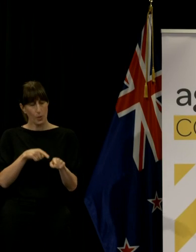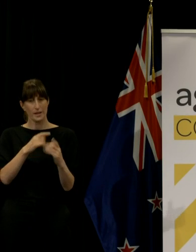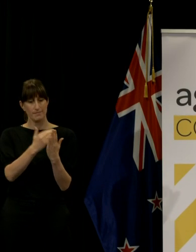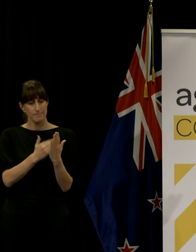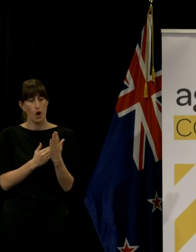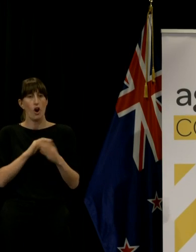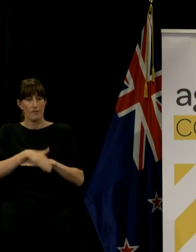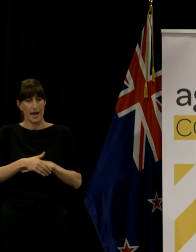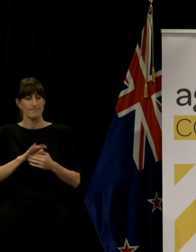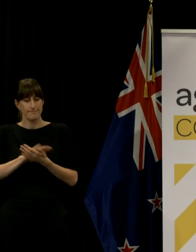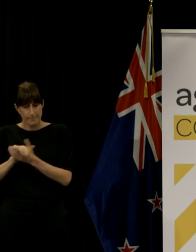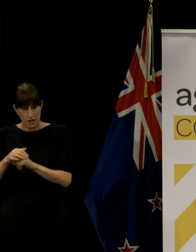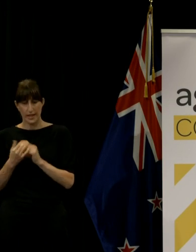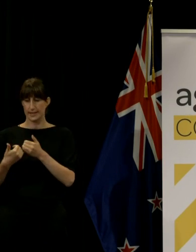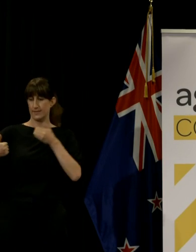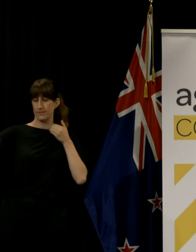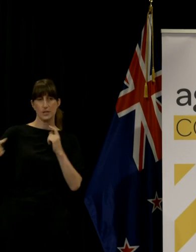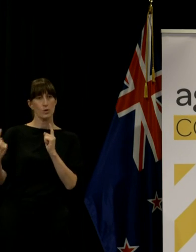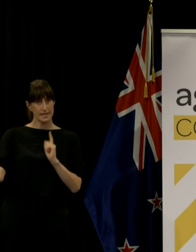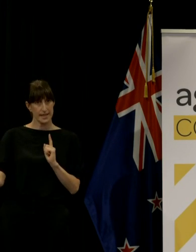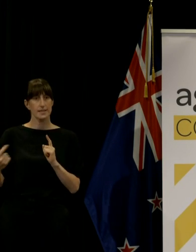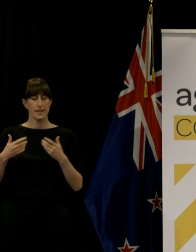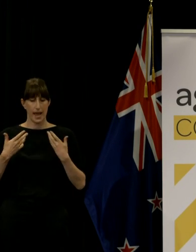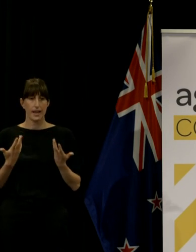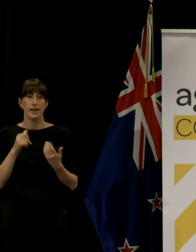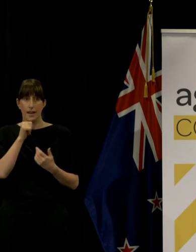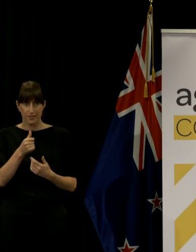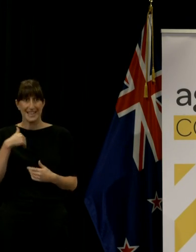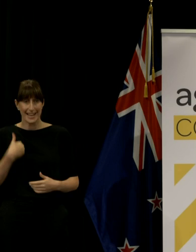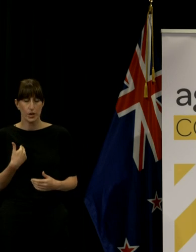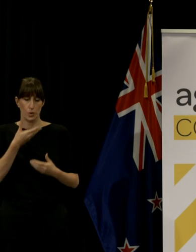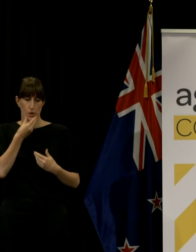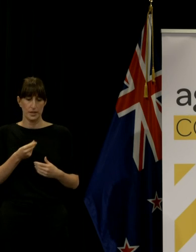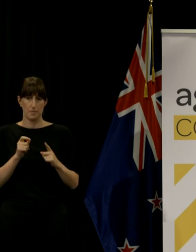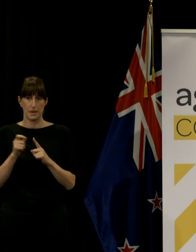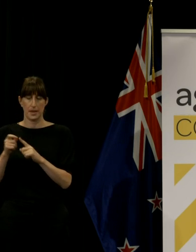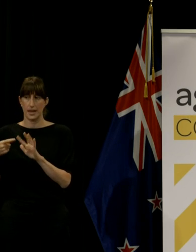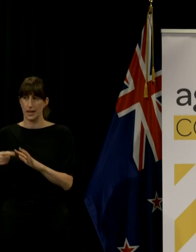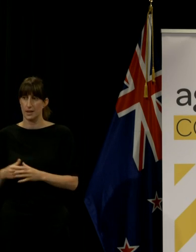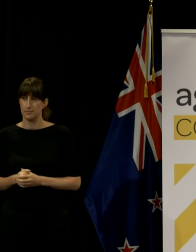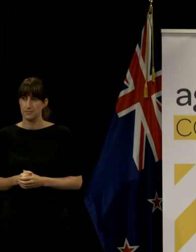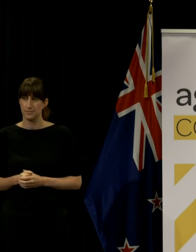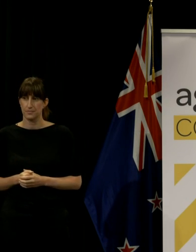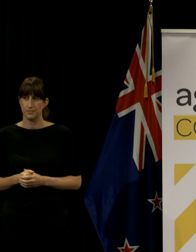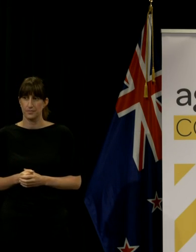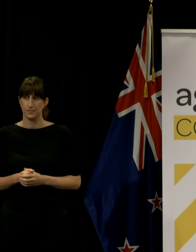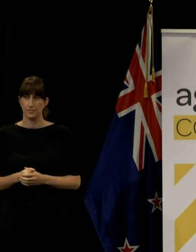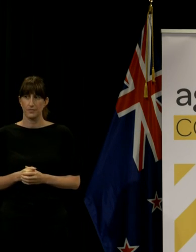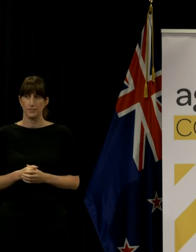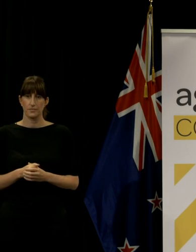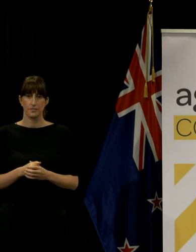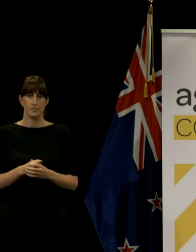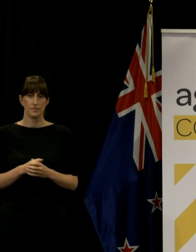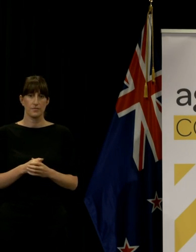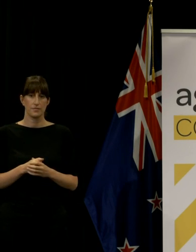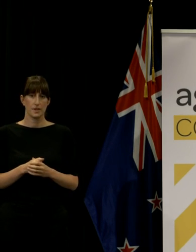decision around businesses that deliver non-food products, and could you just give us an example of what sort of businesses those are? Are we talking about